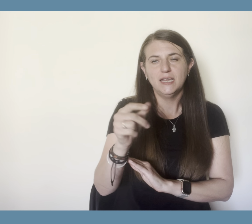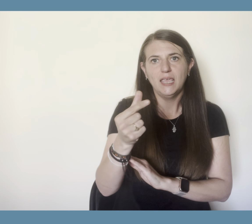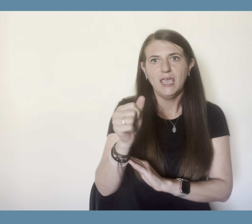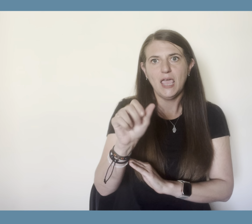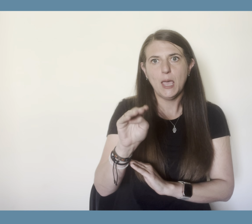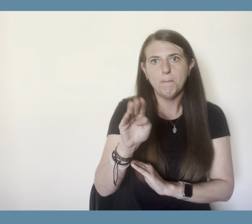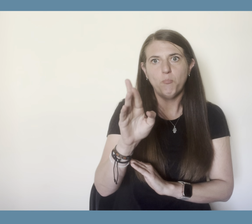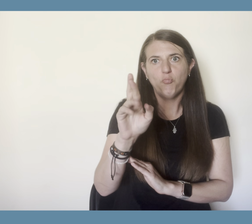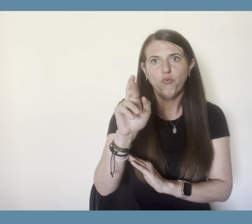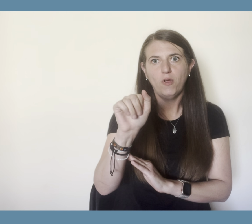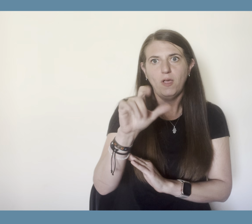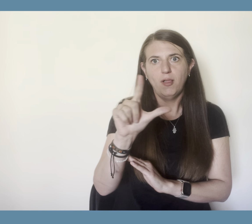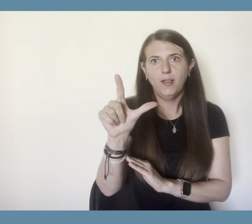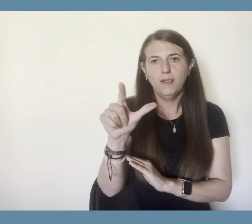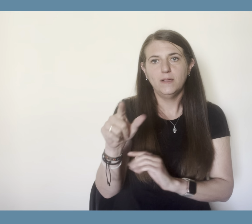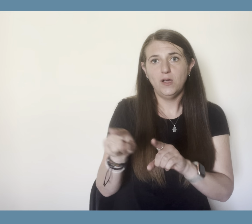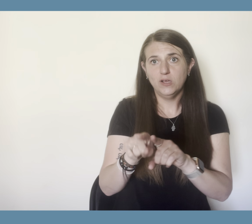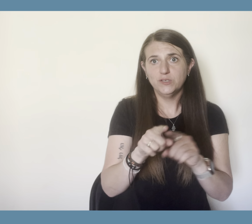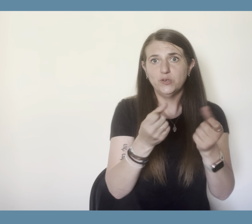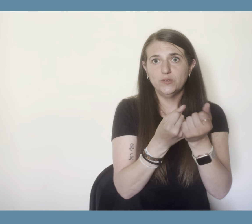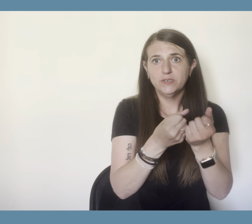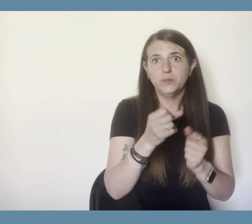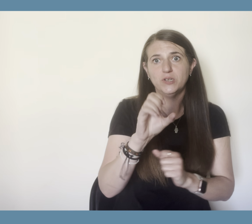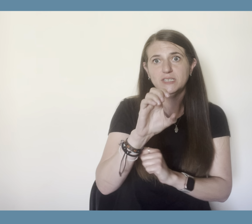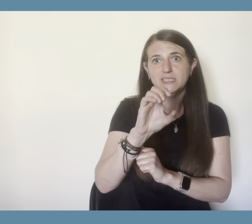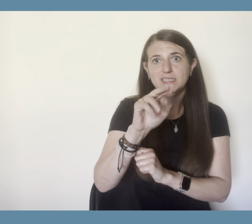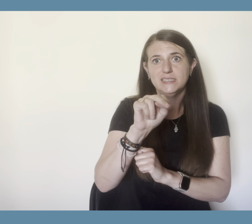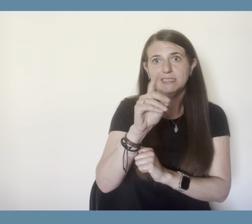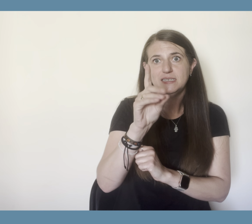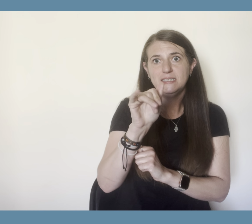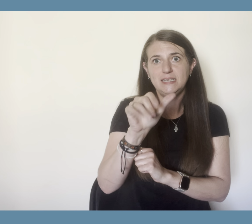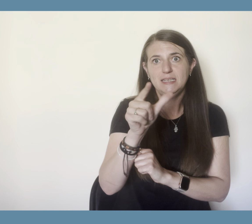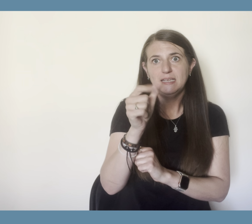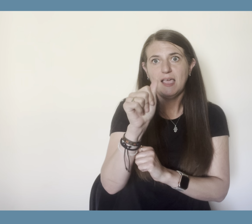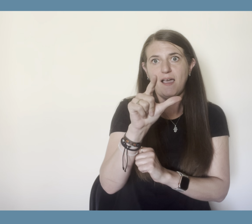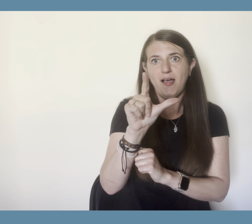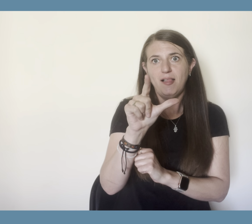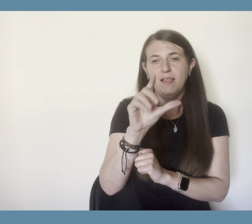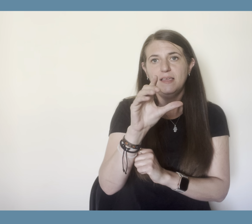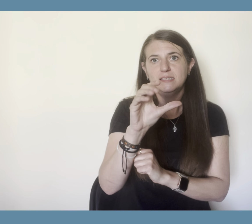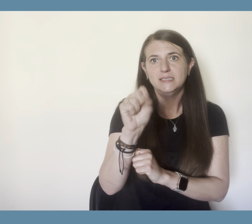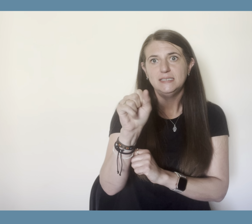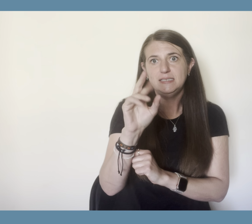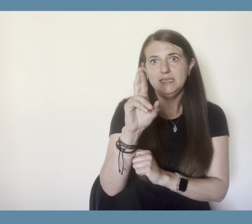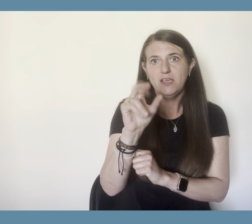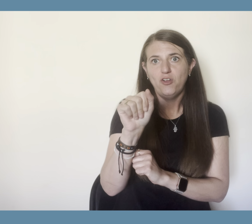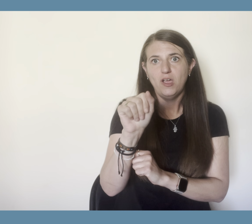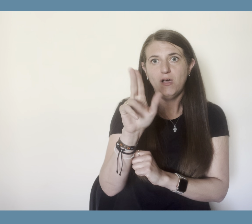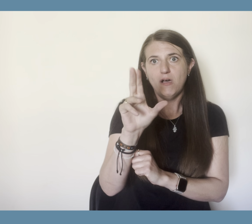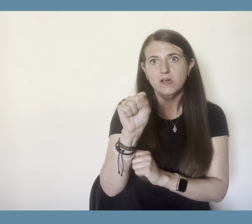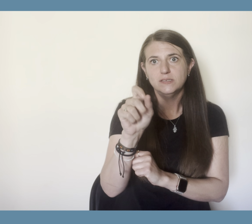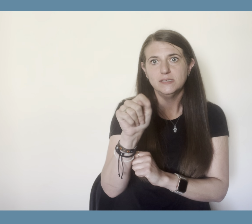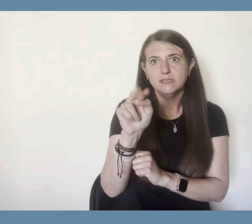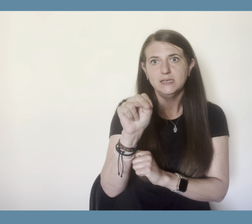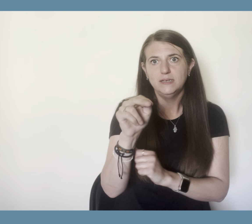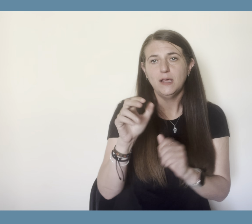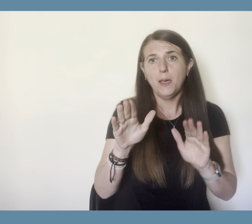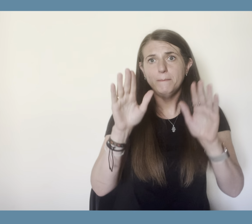Additional support from Cindy Gall and Sierra Austin. I have an amazing team. Original music provided by